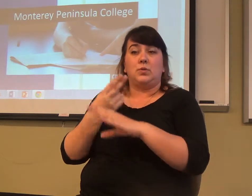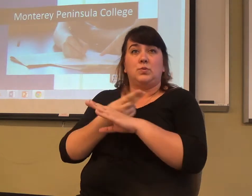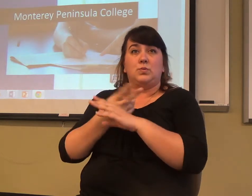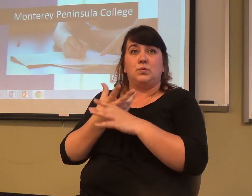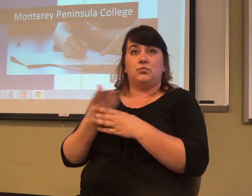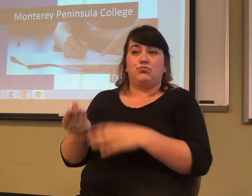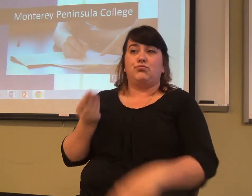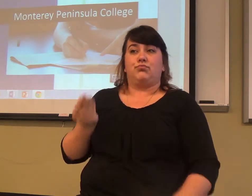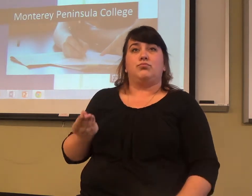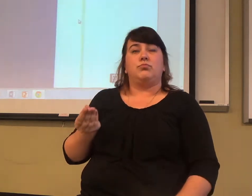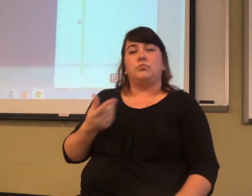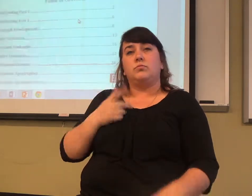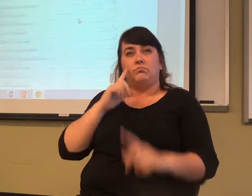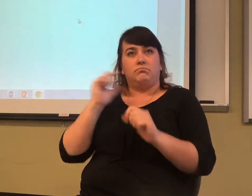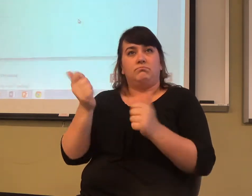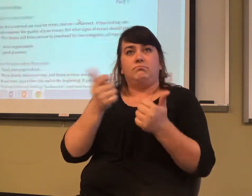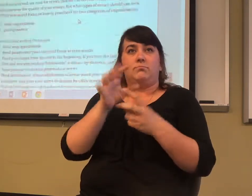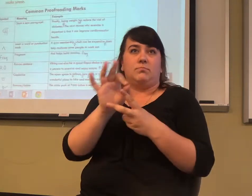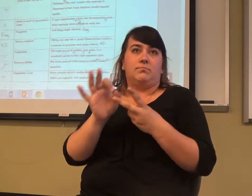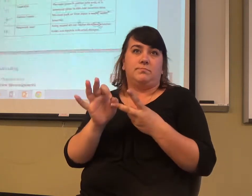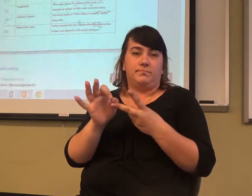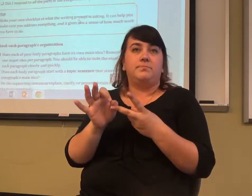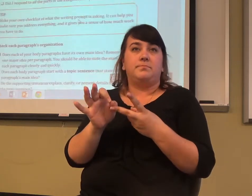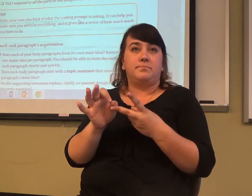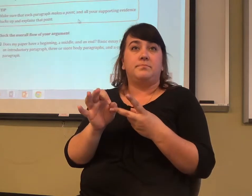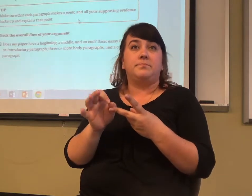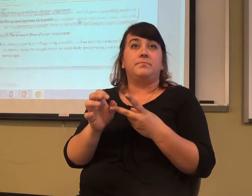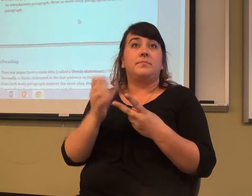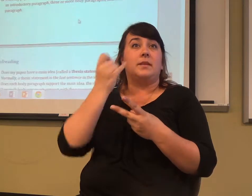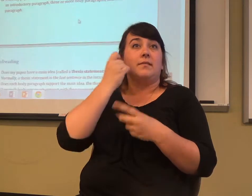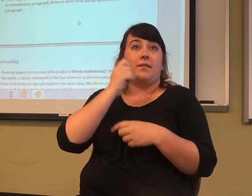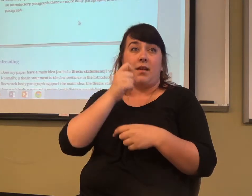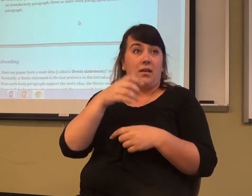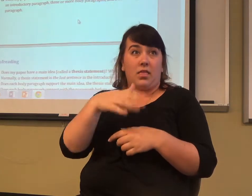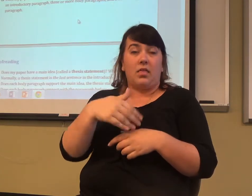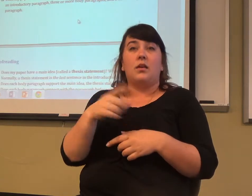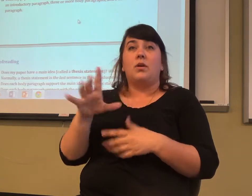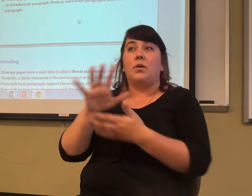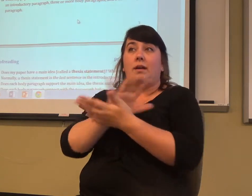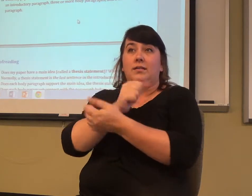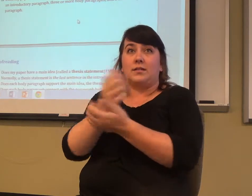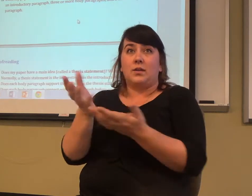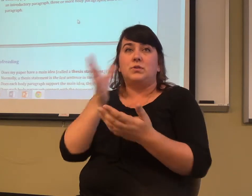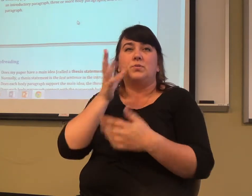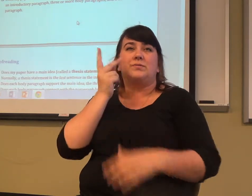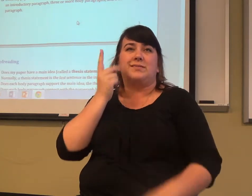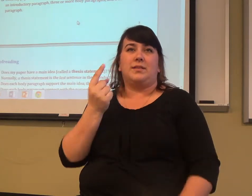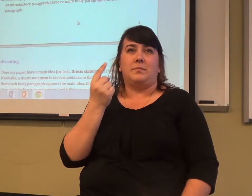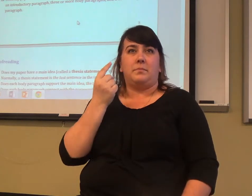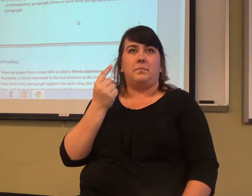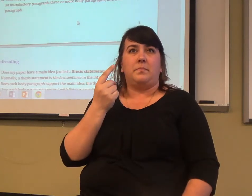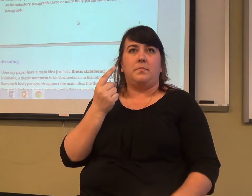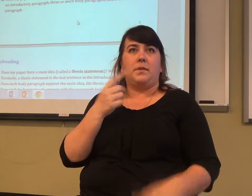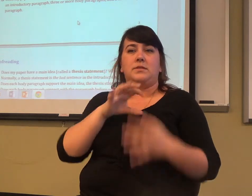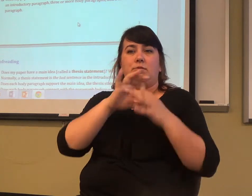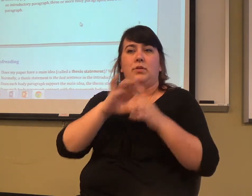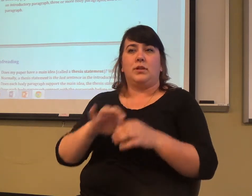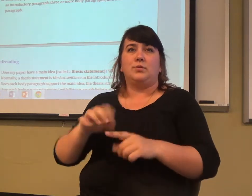you have the option to do so. Otherwise, all of these handouts, you'll see them as they pertain to that particular